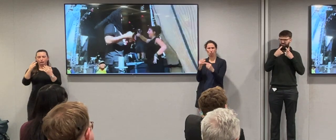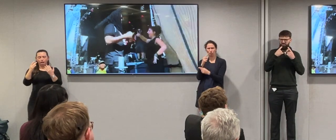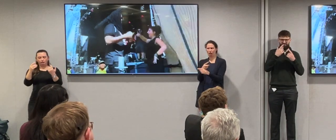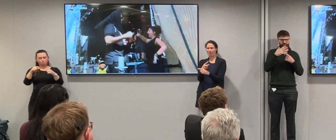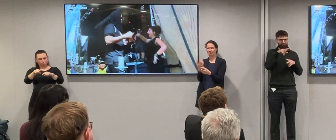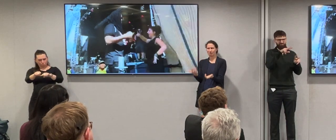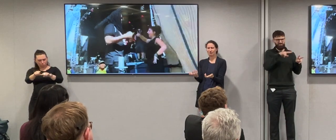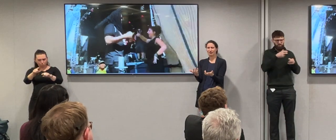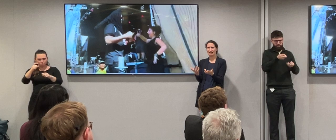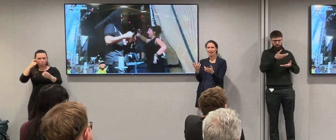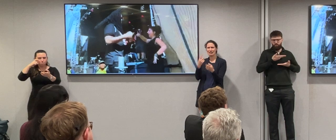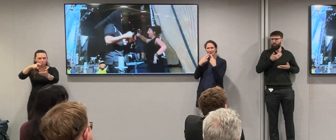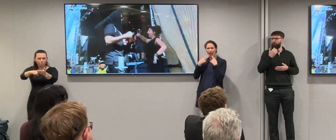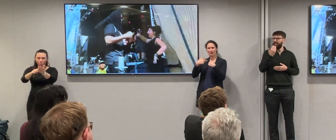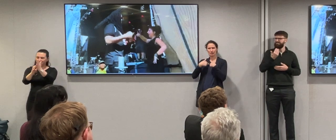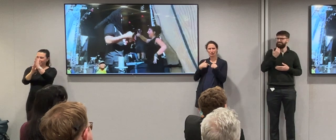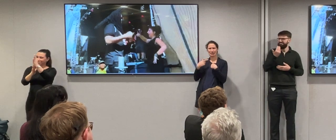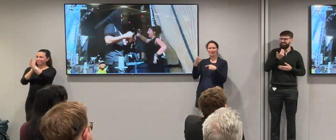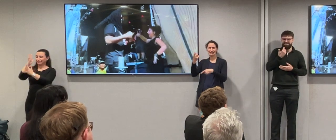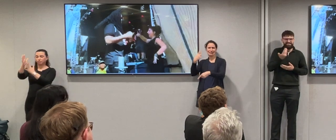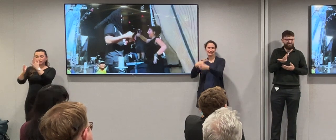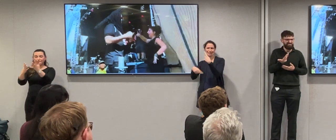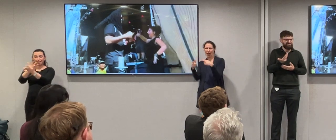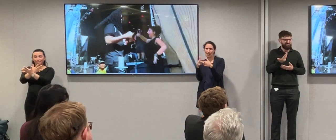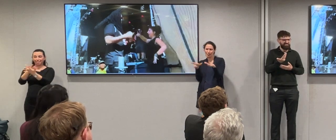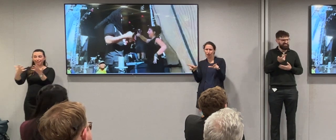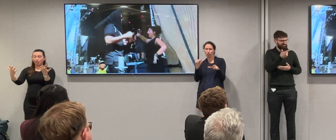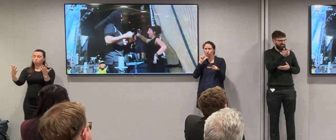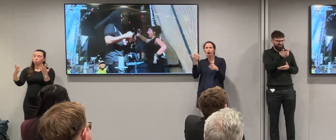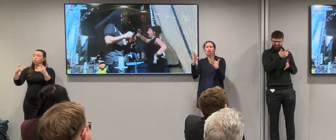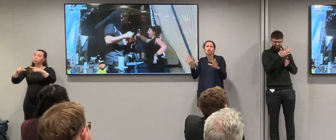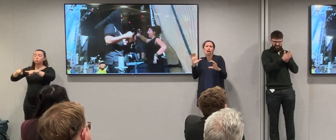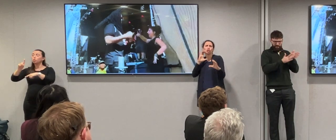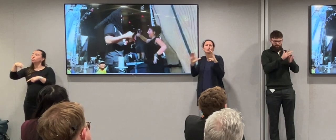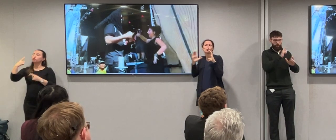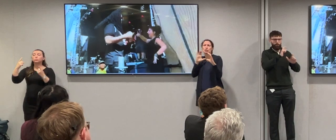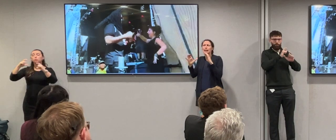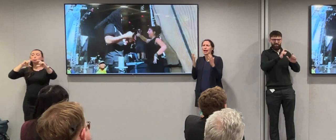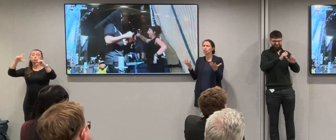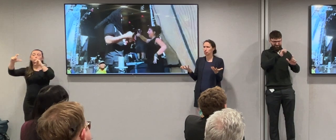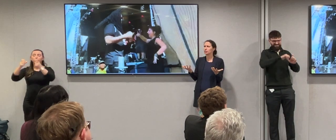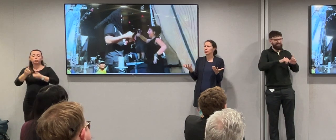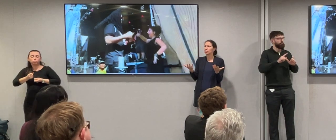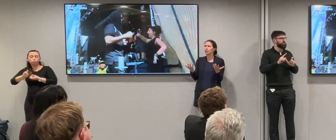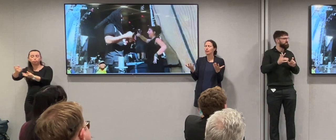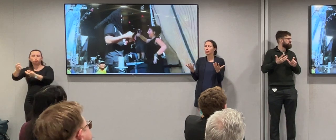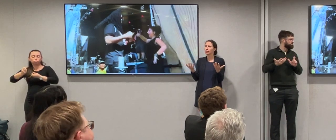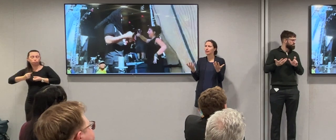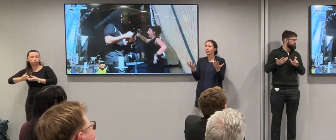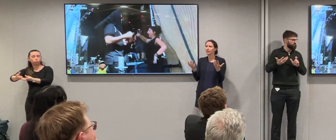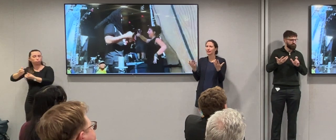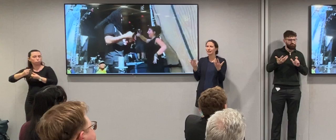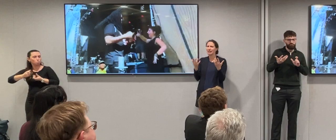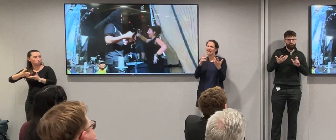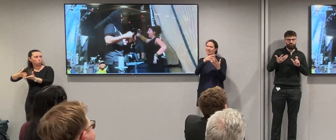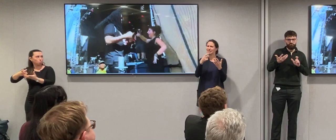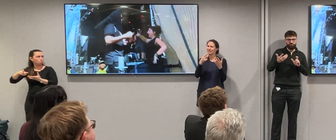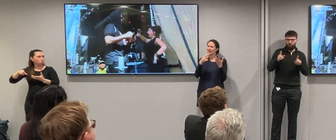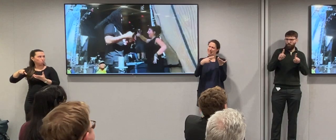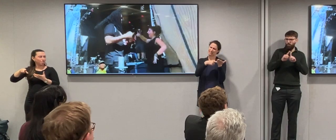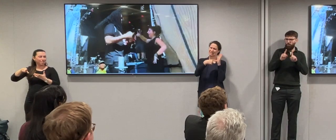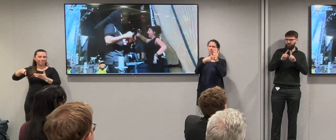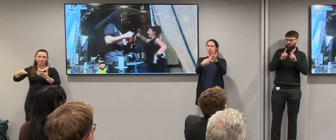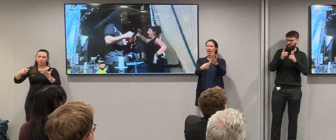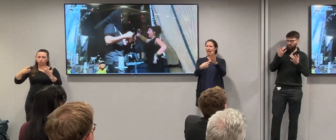that sign language is not just a tool for communication, but is a display, is a